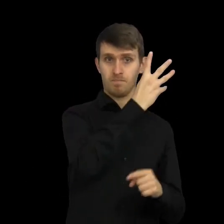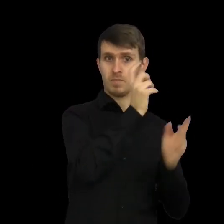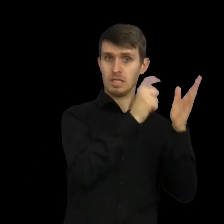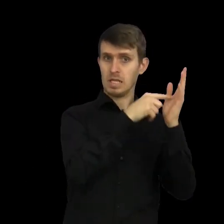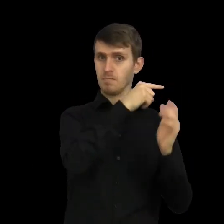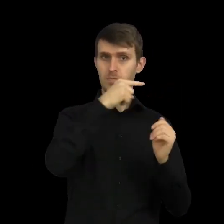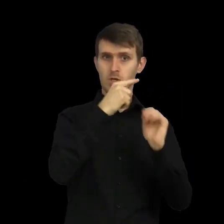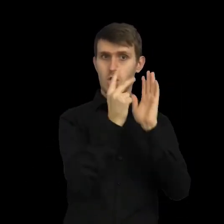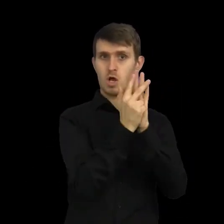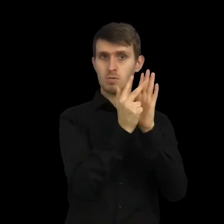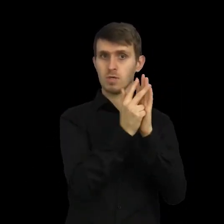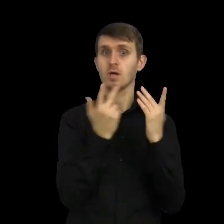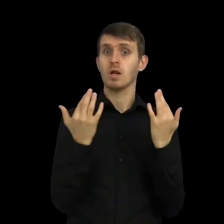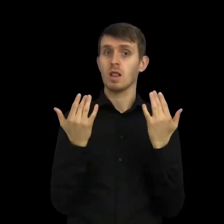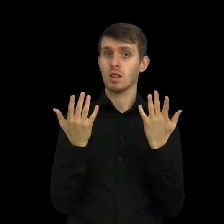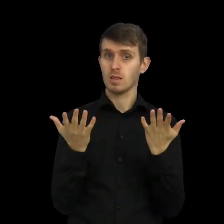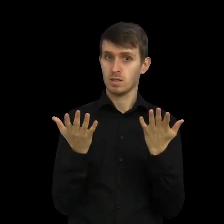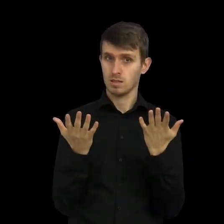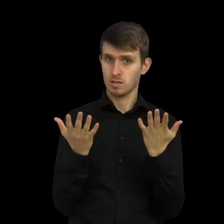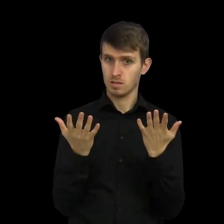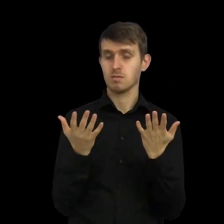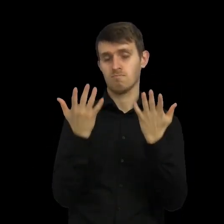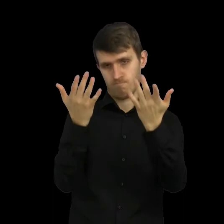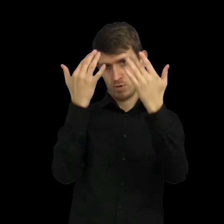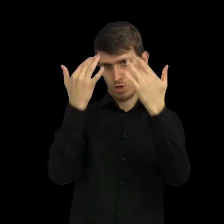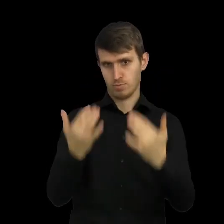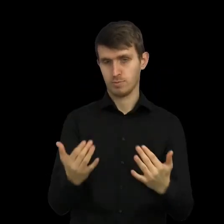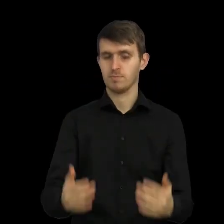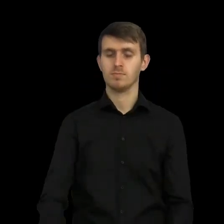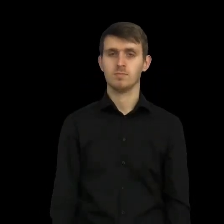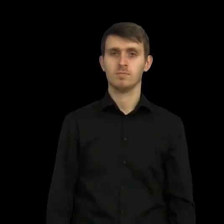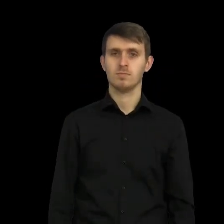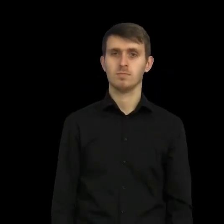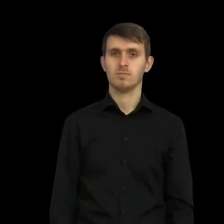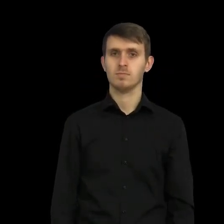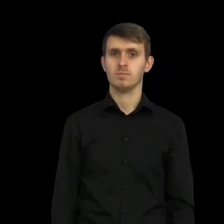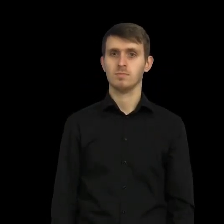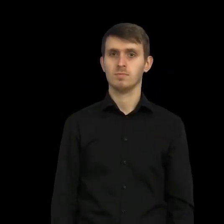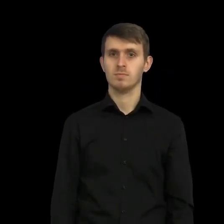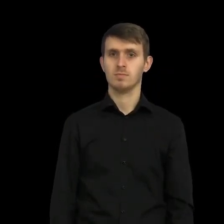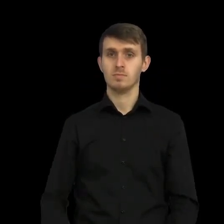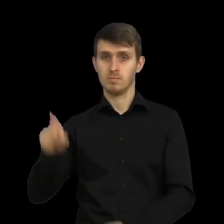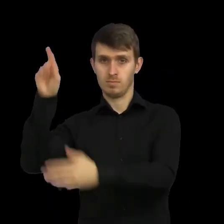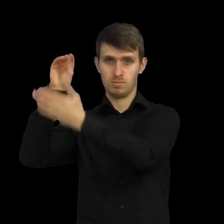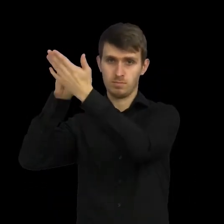4. You're just going to be left with an x. And on the other side, 4 times negative 18.